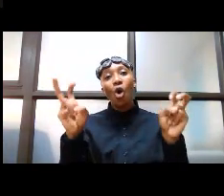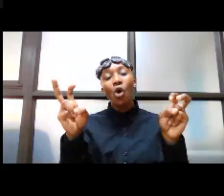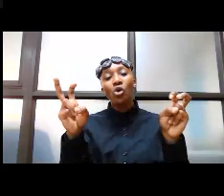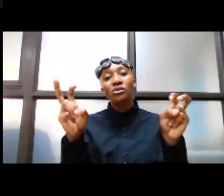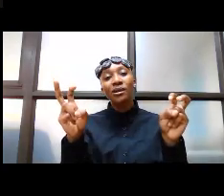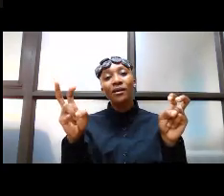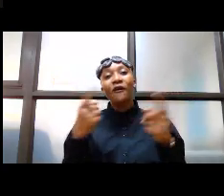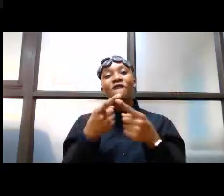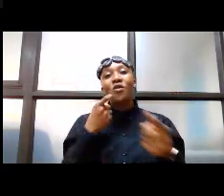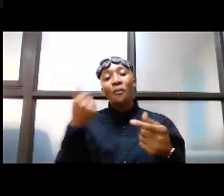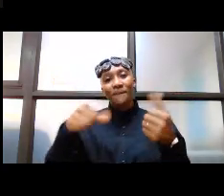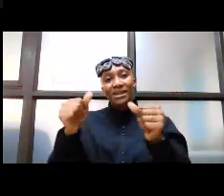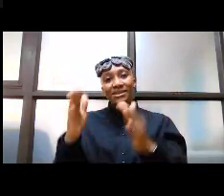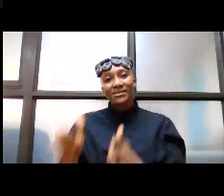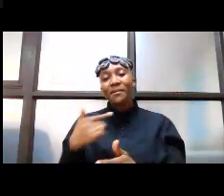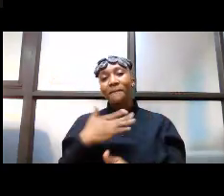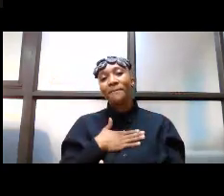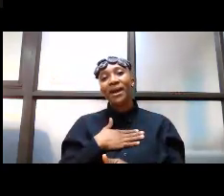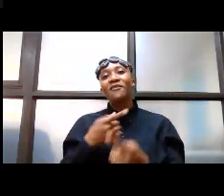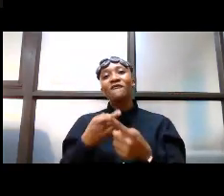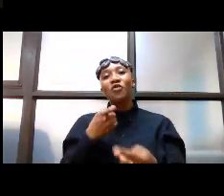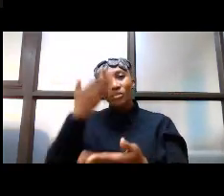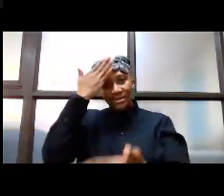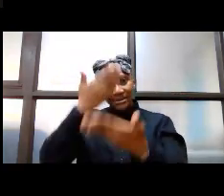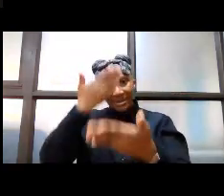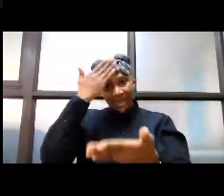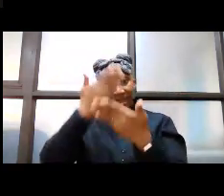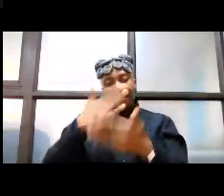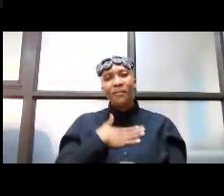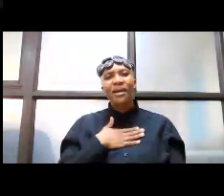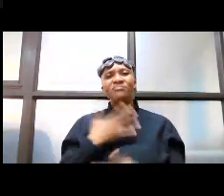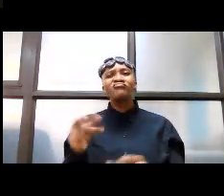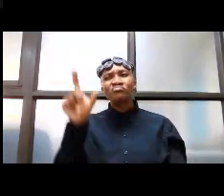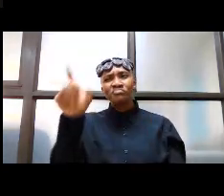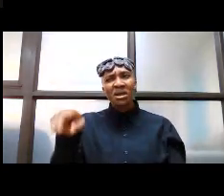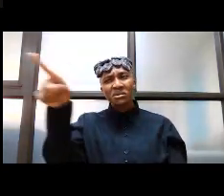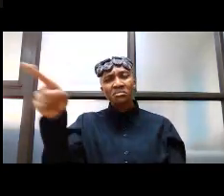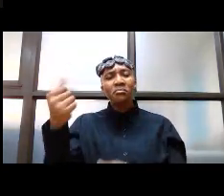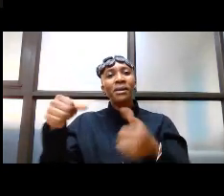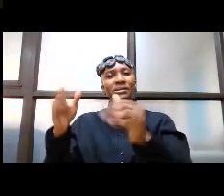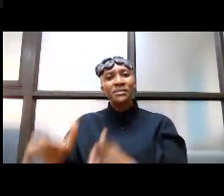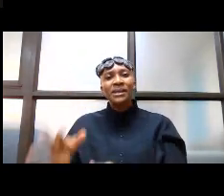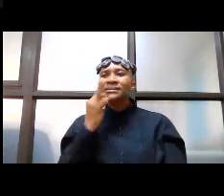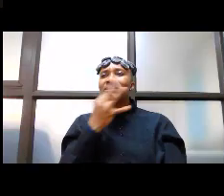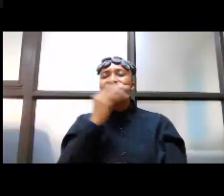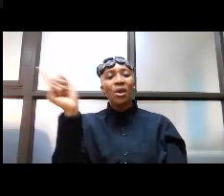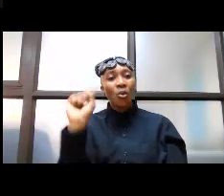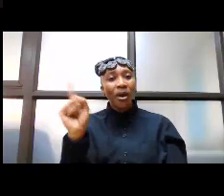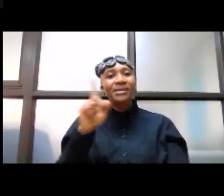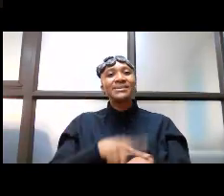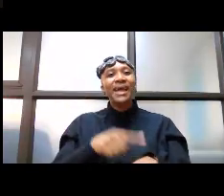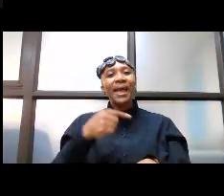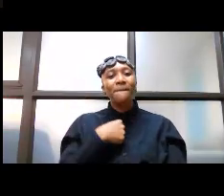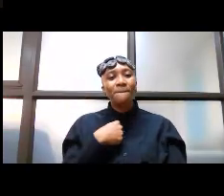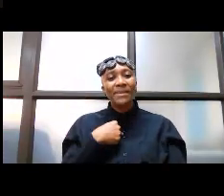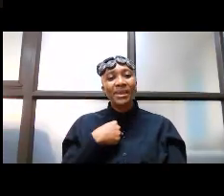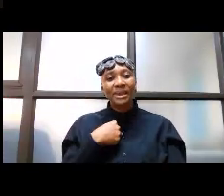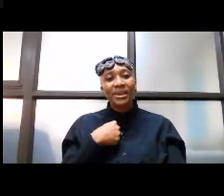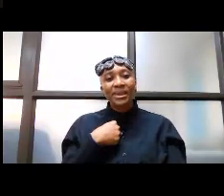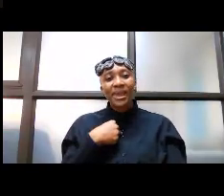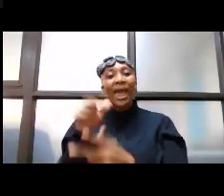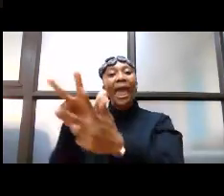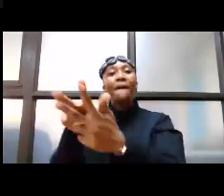in the study. One participant said, look, when I employ a teacher from a tertiary,